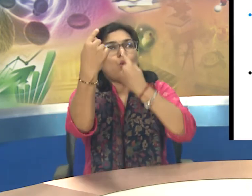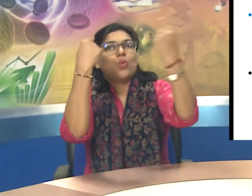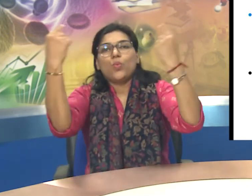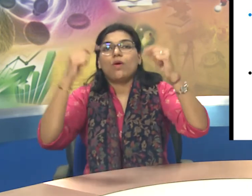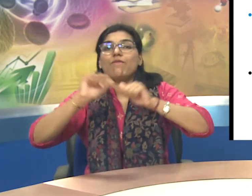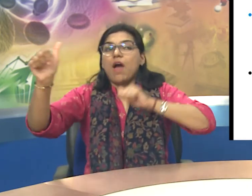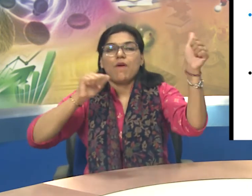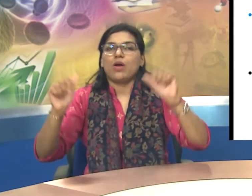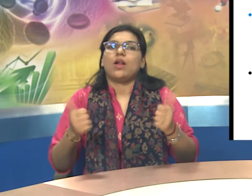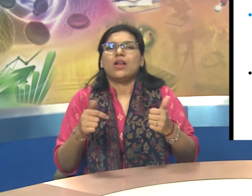physical sitting